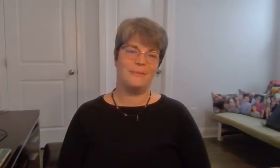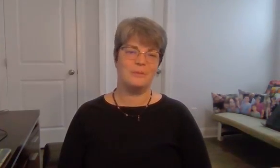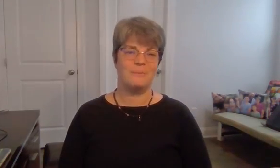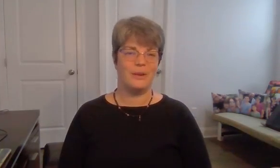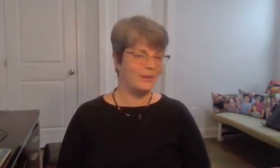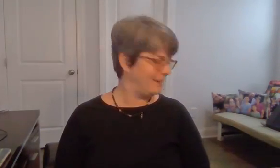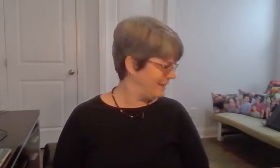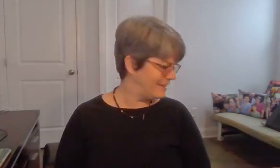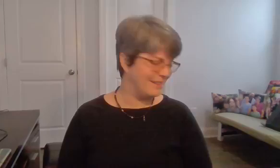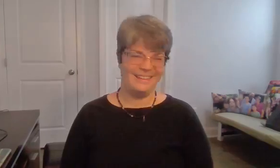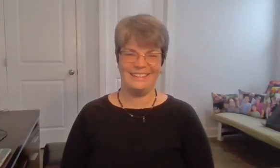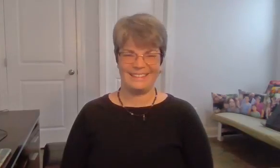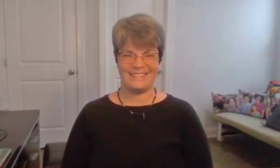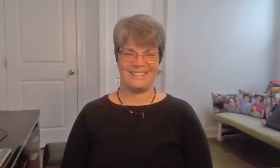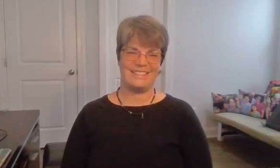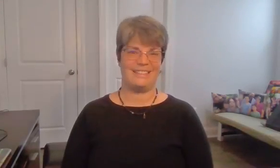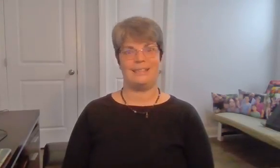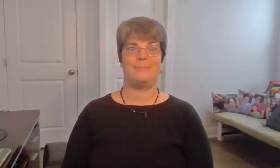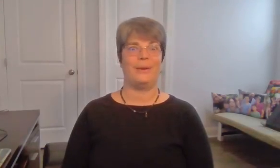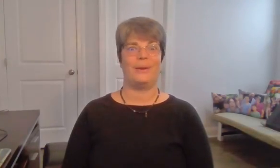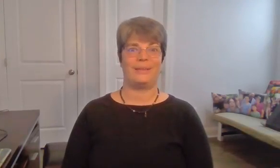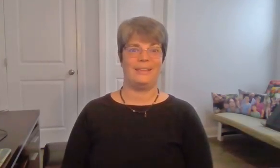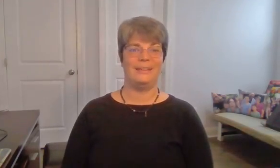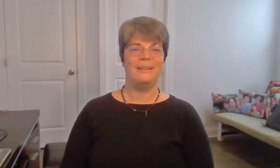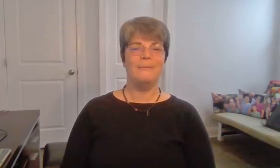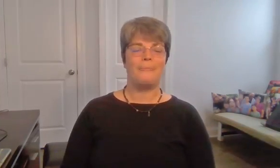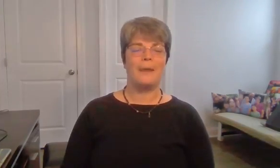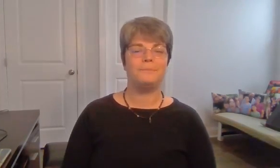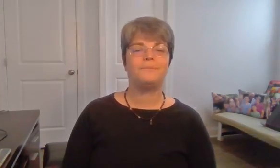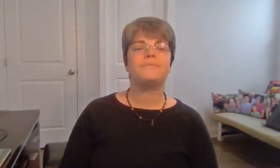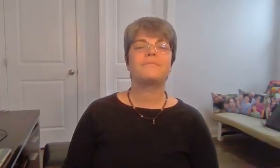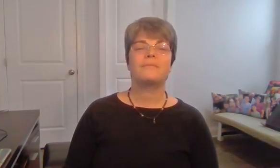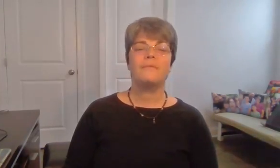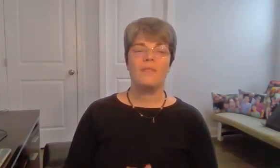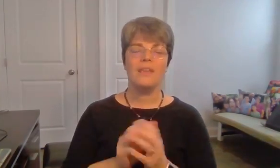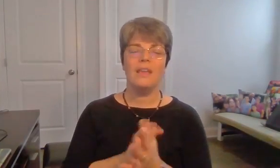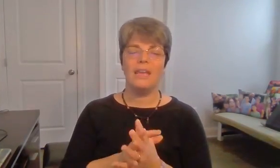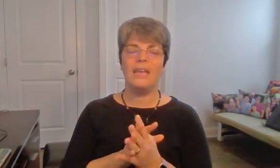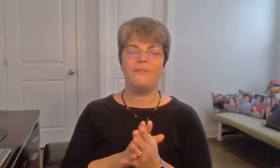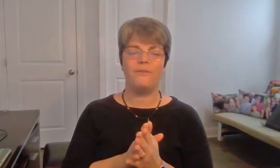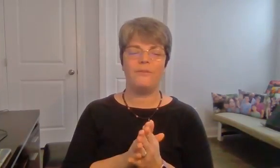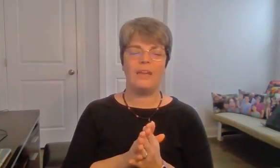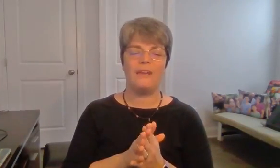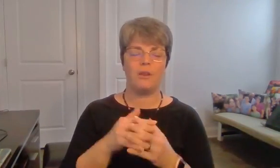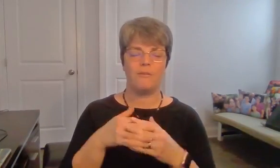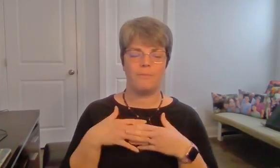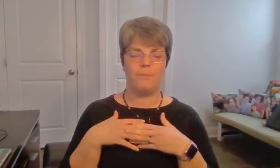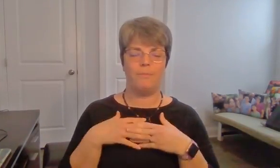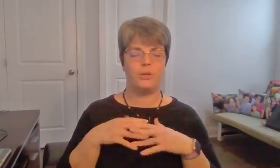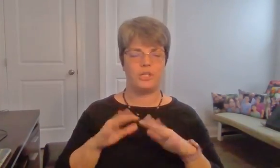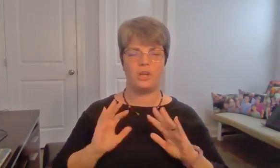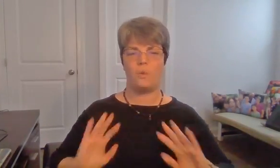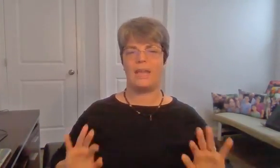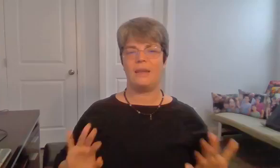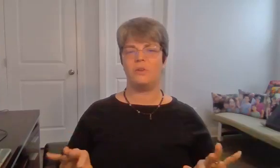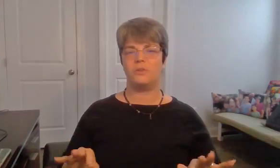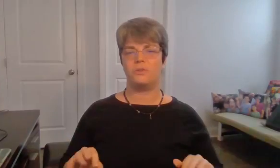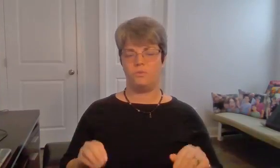was my dog. Sorry. She's like, stop talking. If they're pushing away when